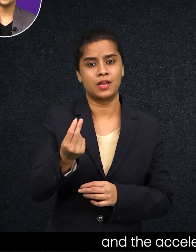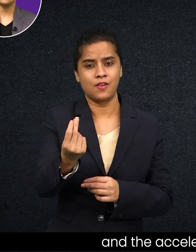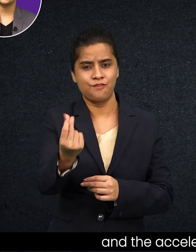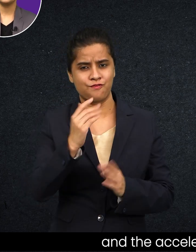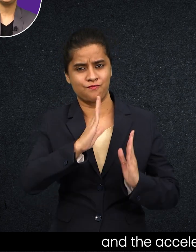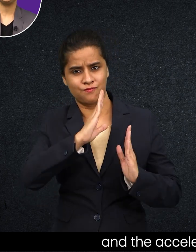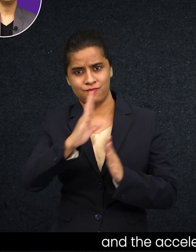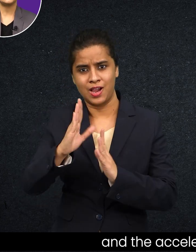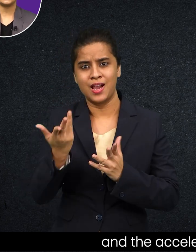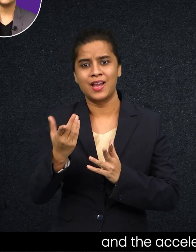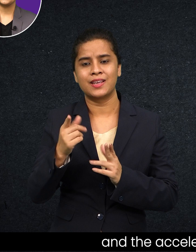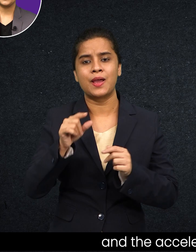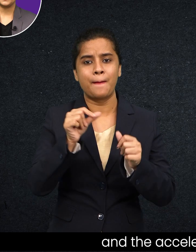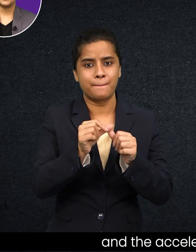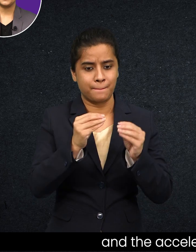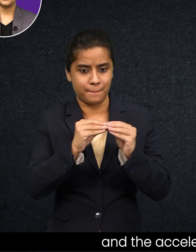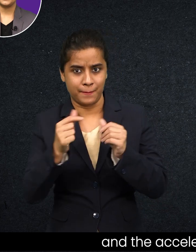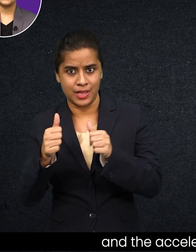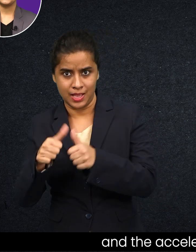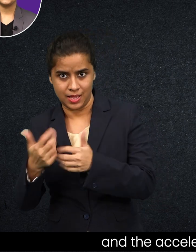acceleration produced be a.